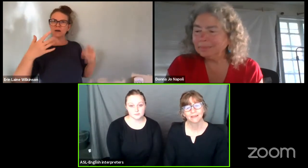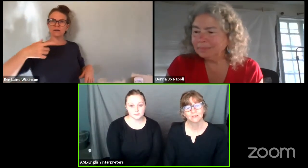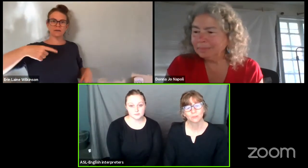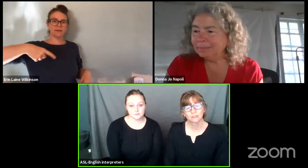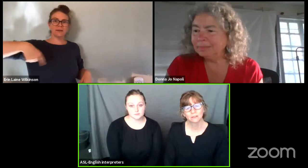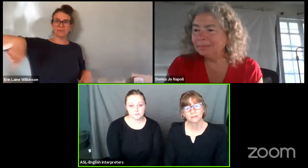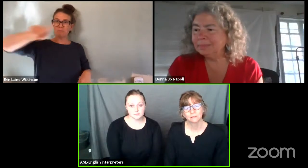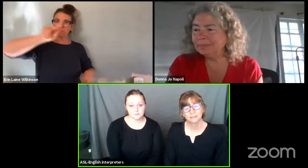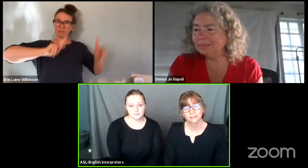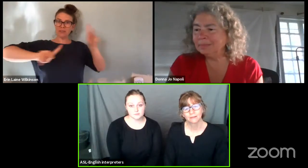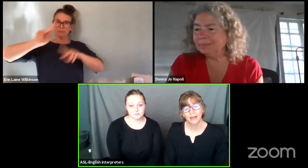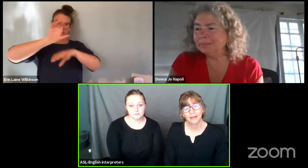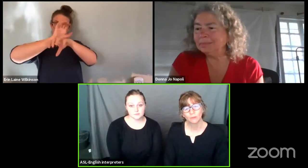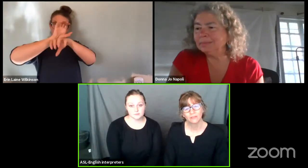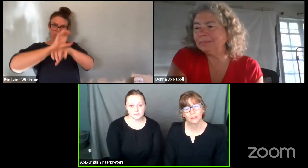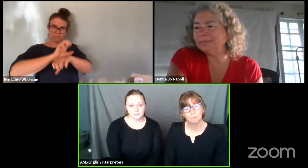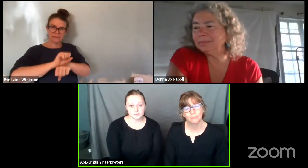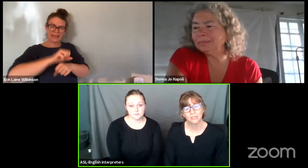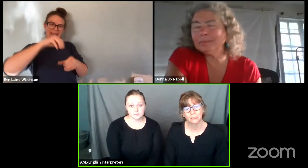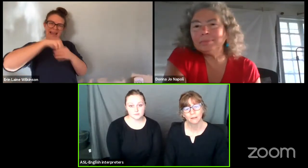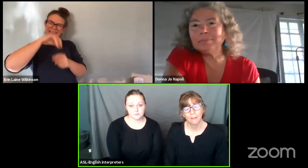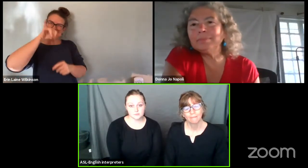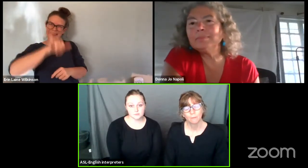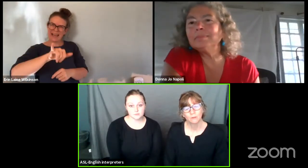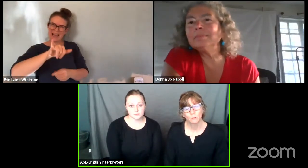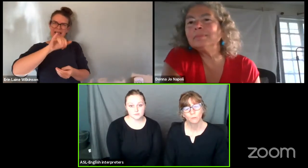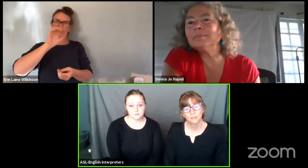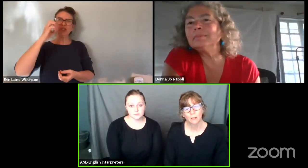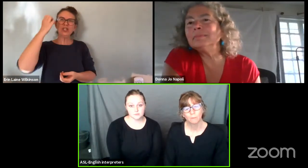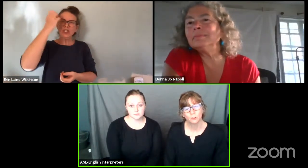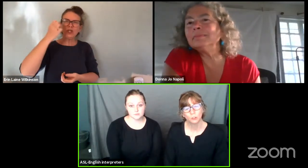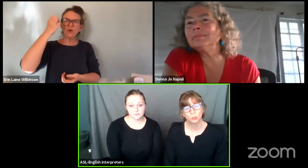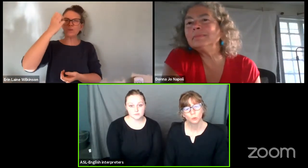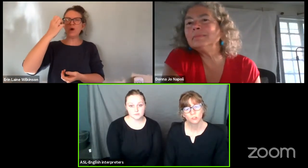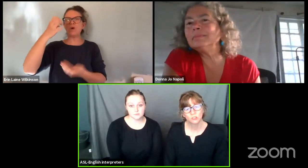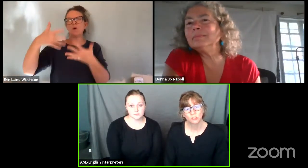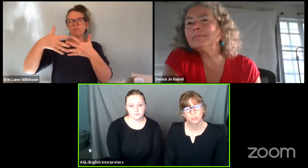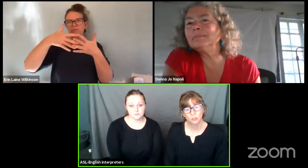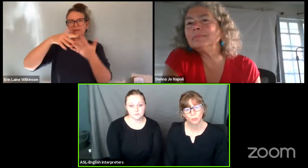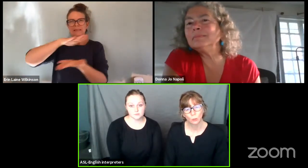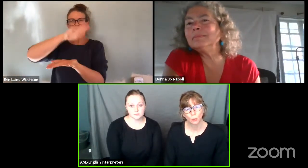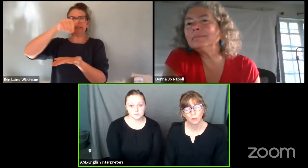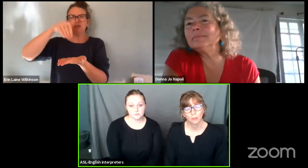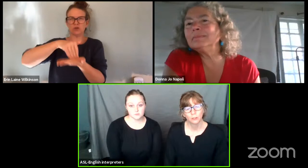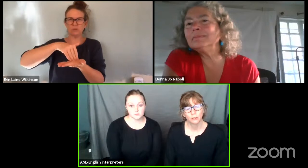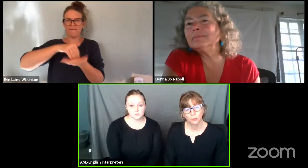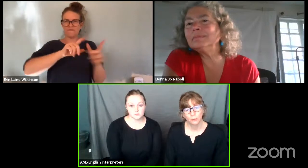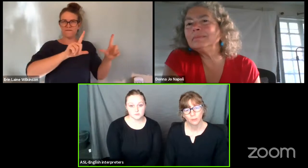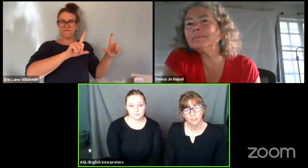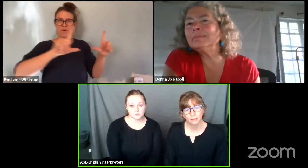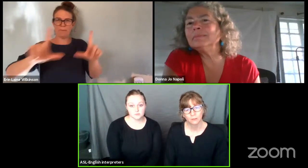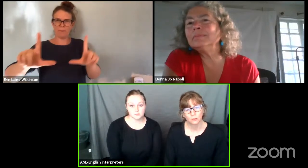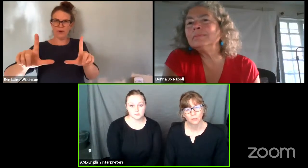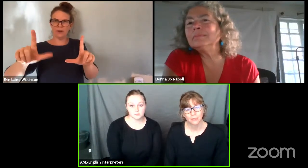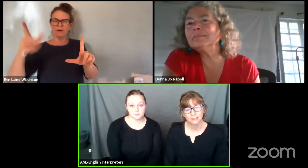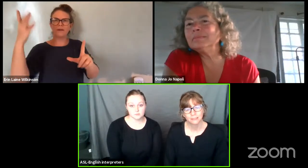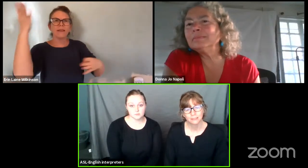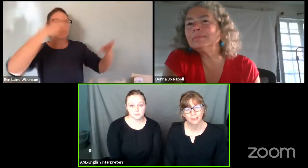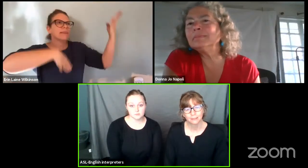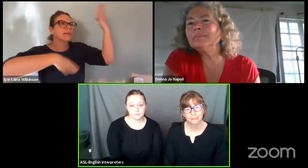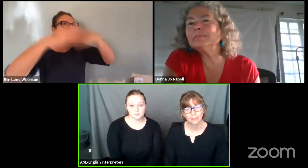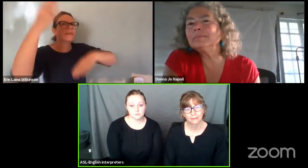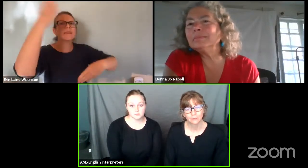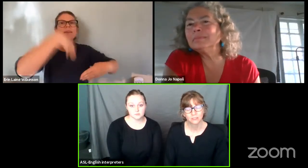I say that is because that would then mean that people become used to European,